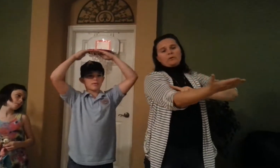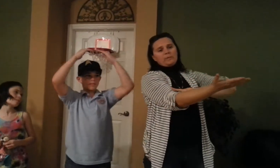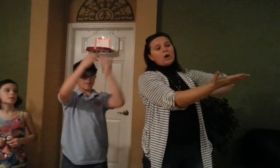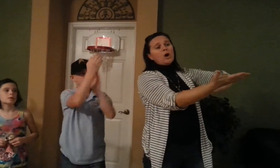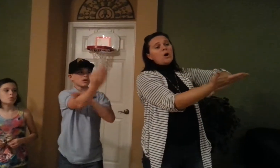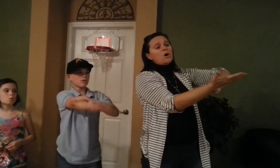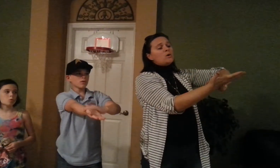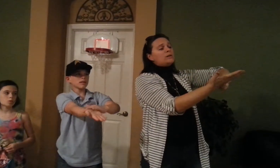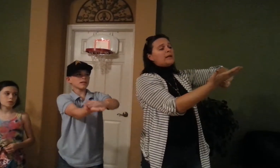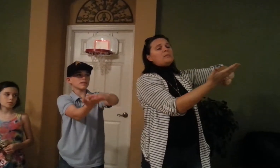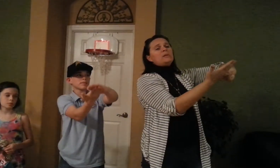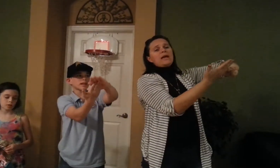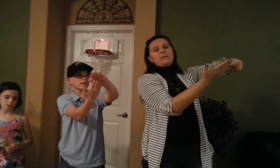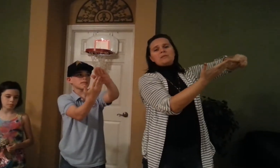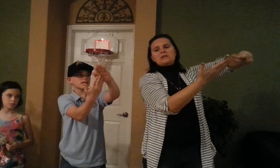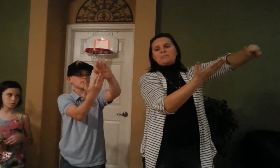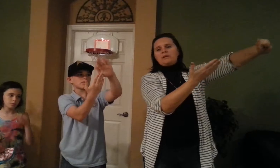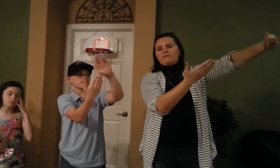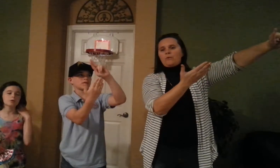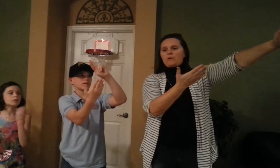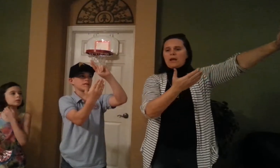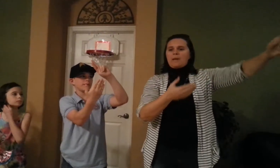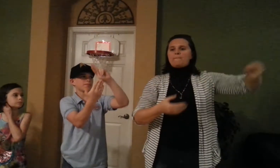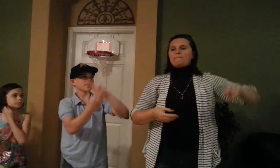be holy and blameless before him.